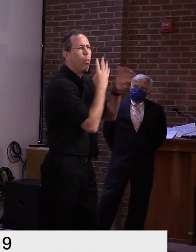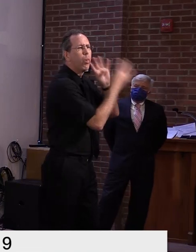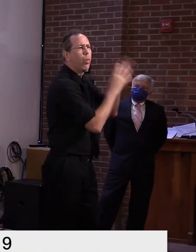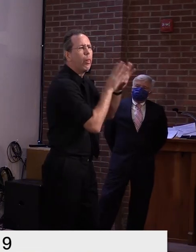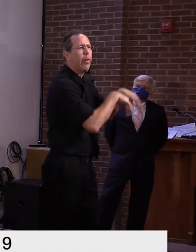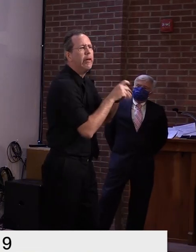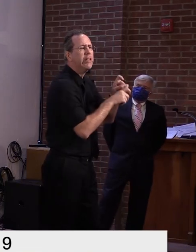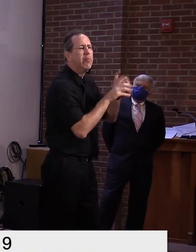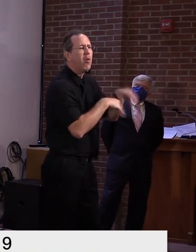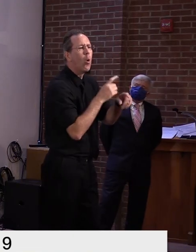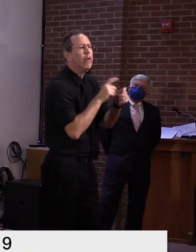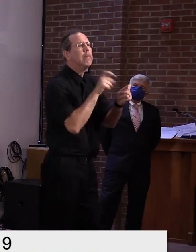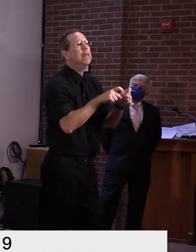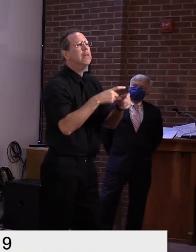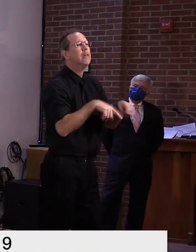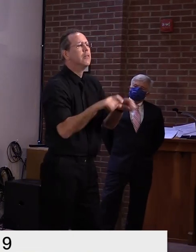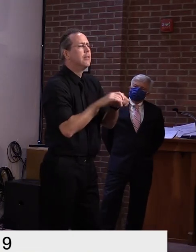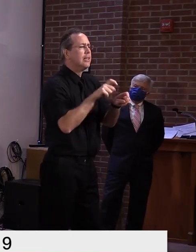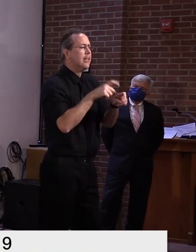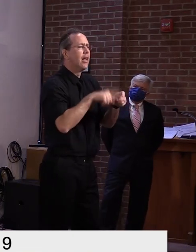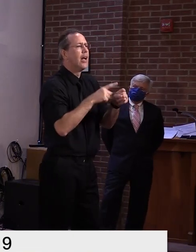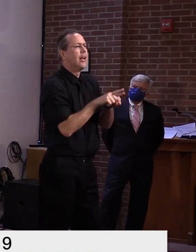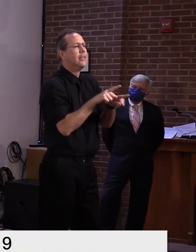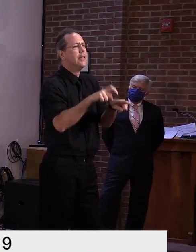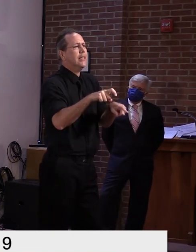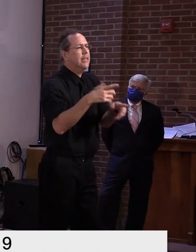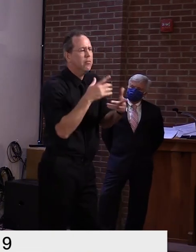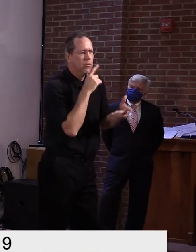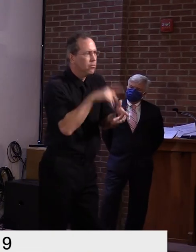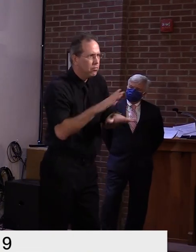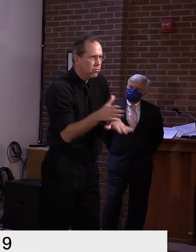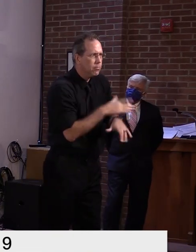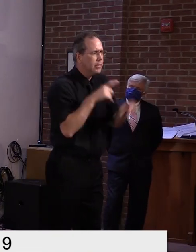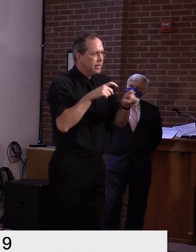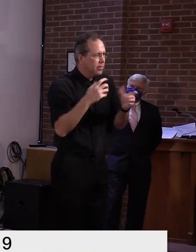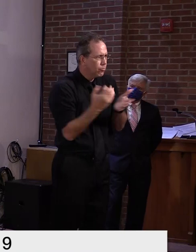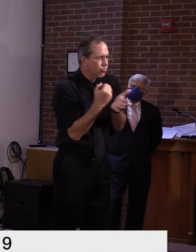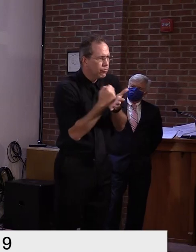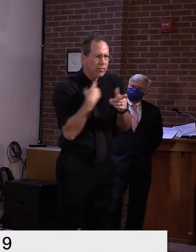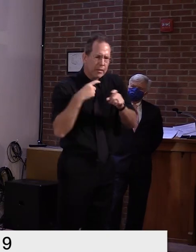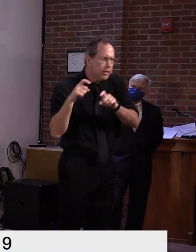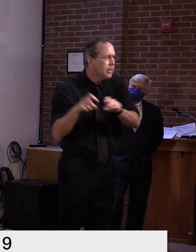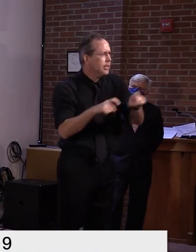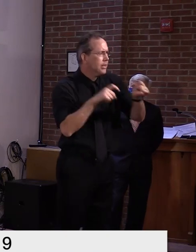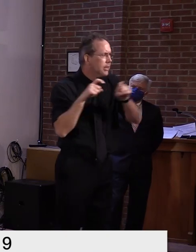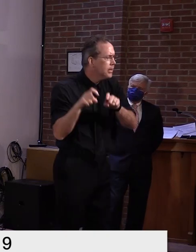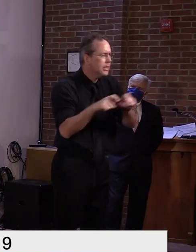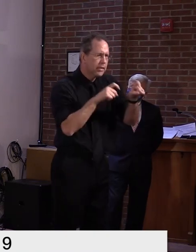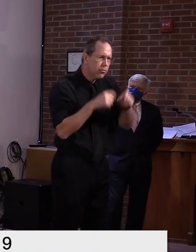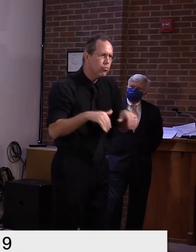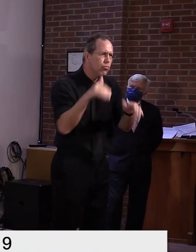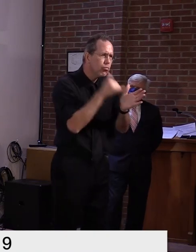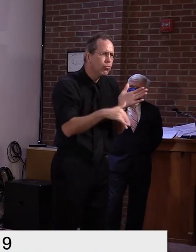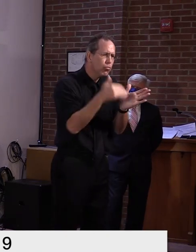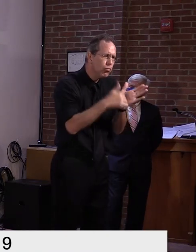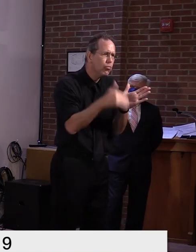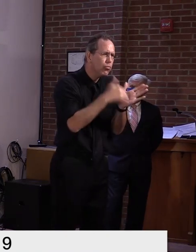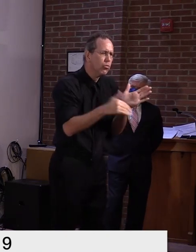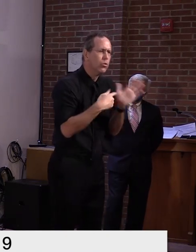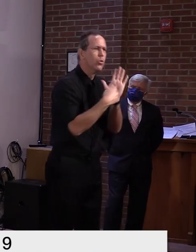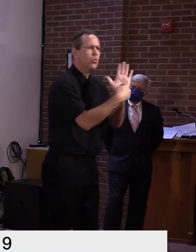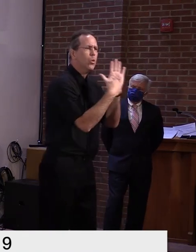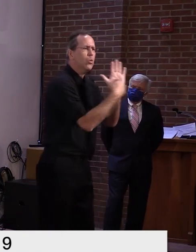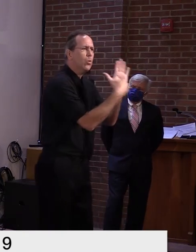way and provide for the testing to show people that we're doing it in a safe manner. Then again, it builds upon that trust